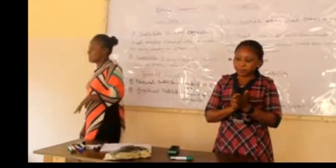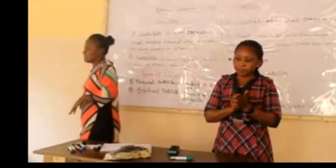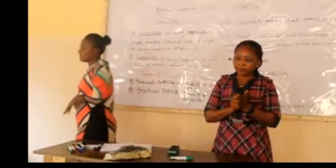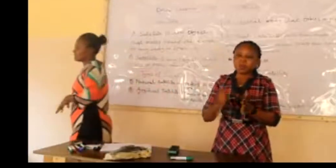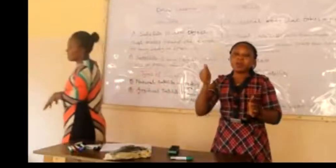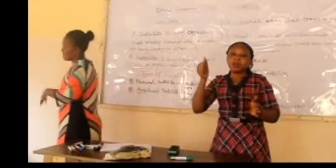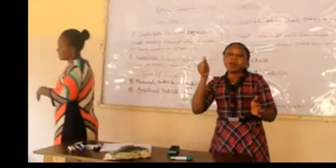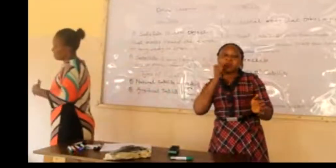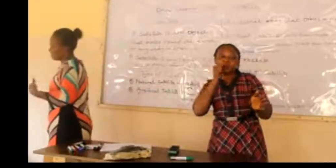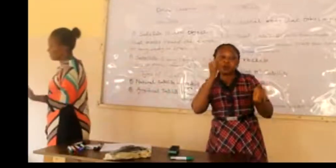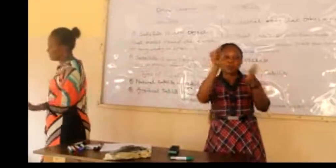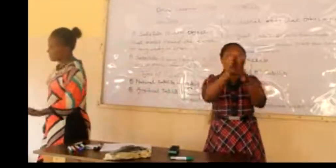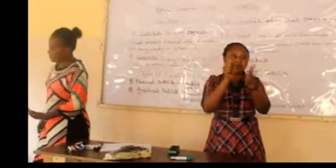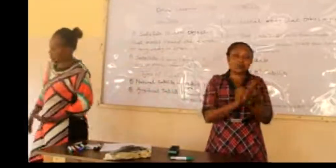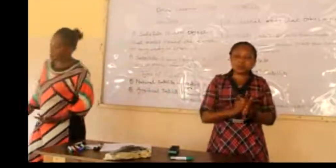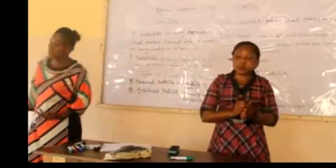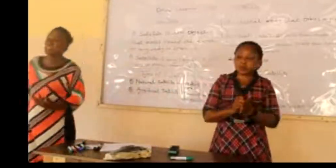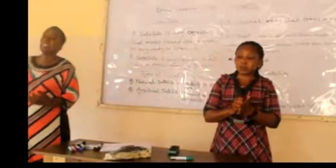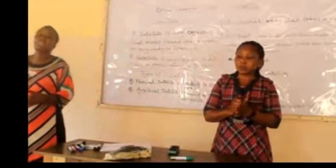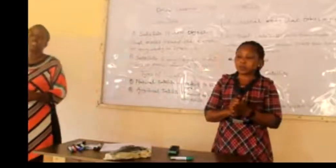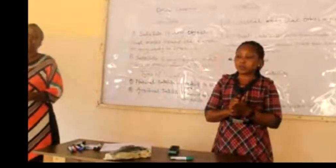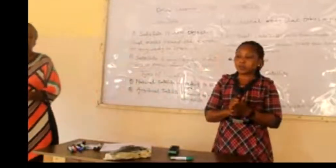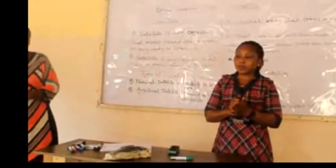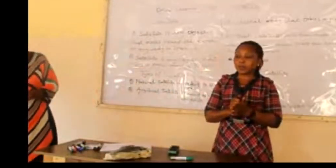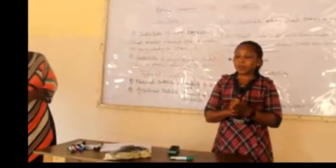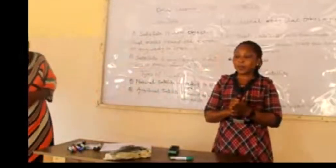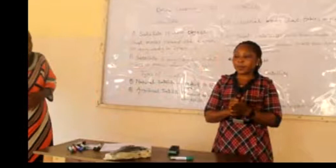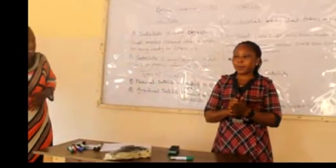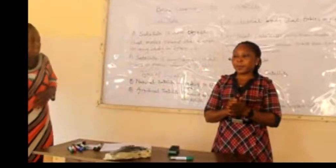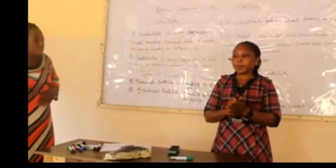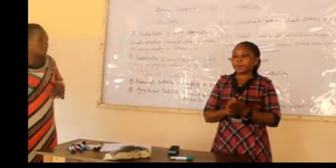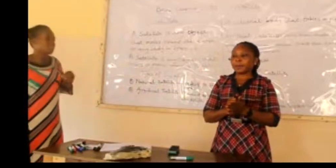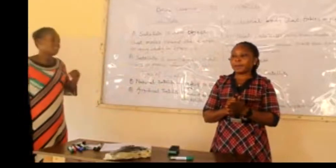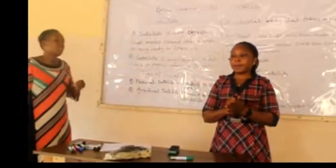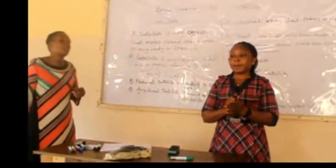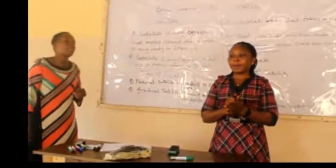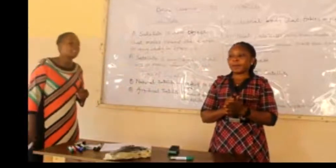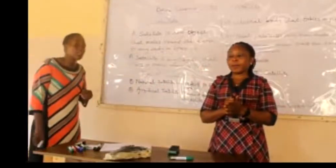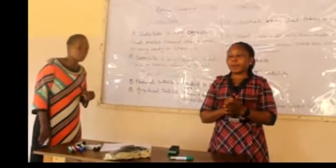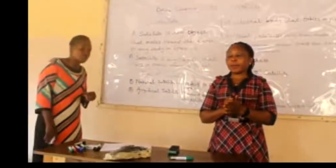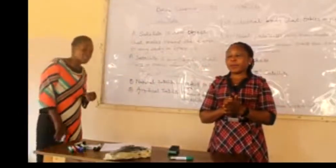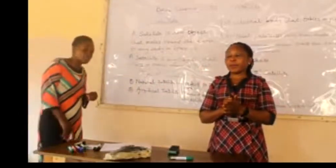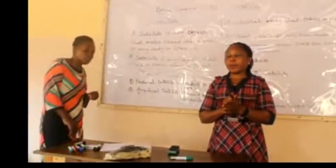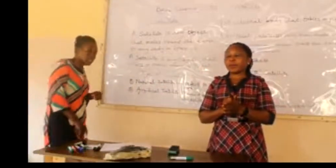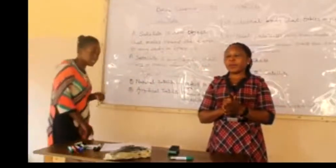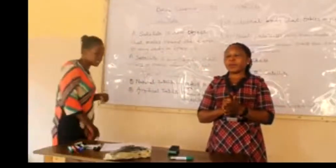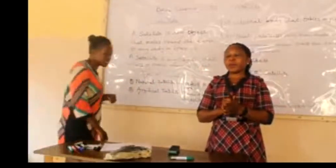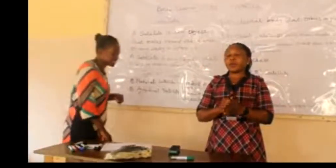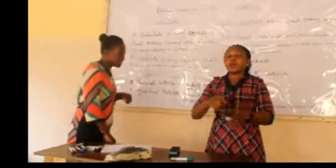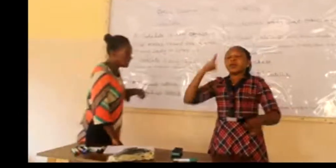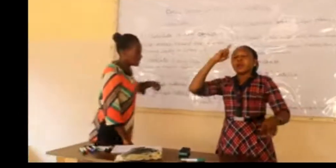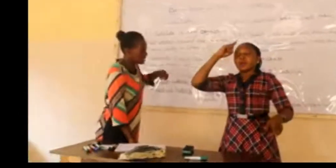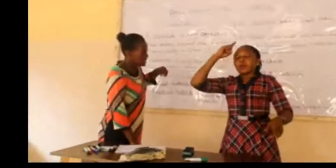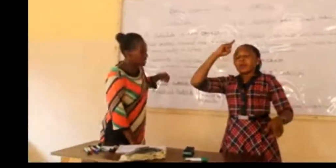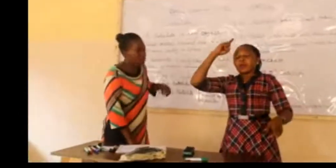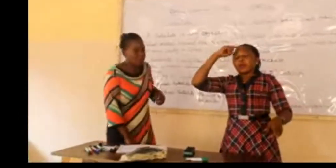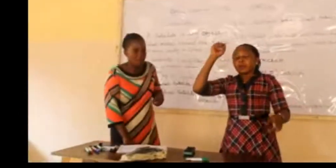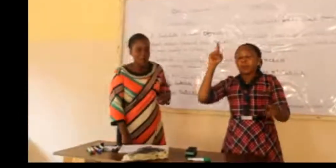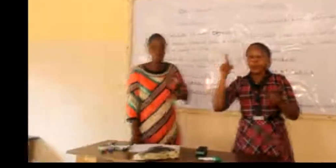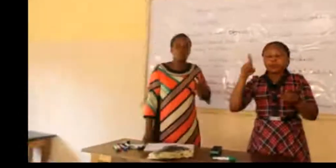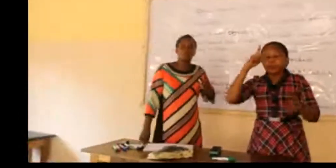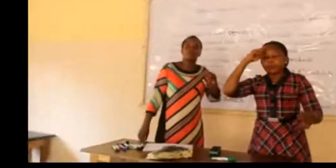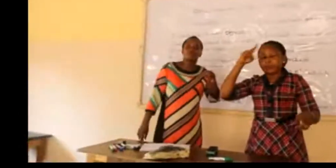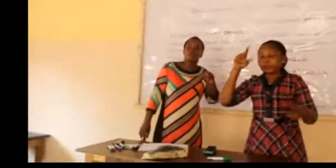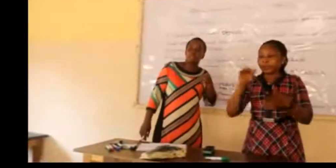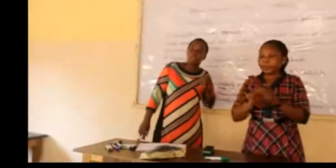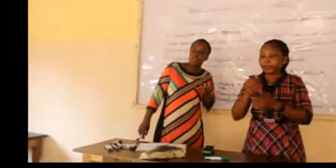Anambra State was believed that the first inhabitants of this place came